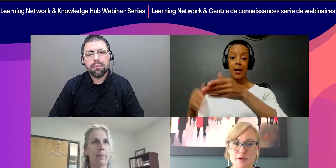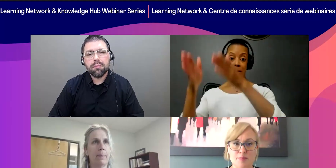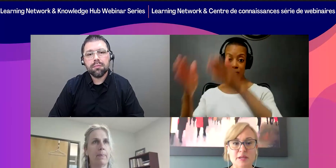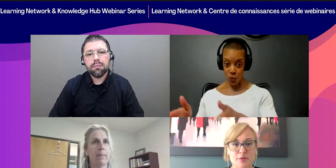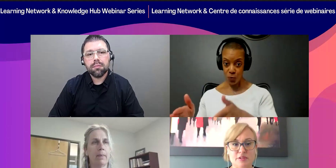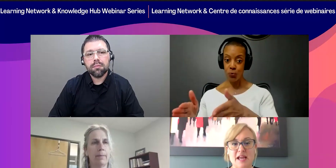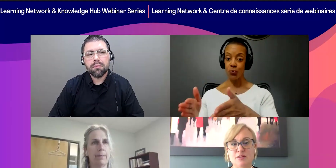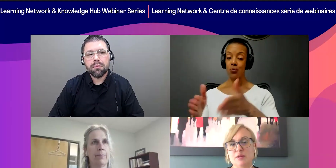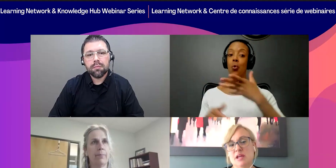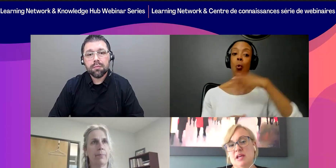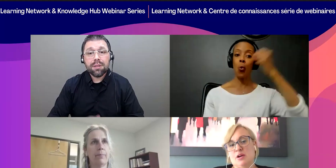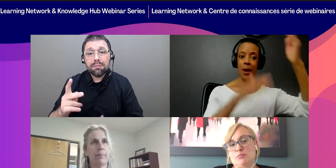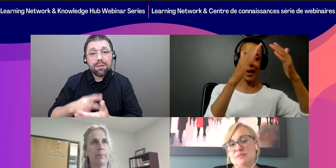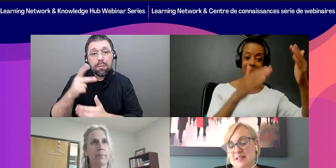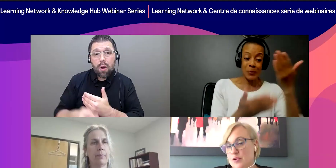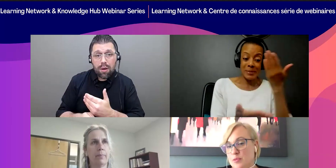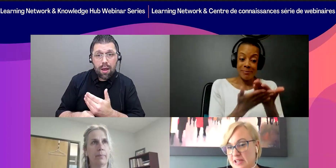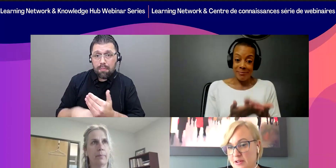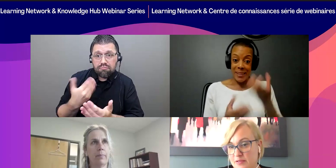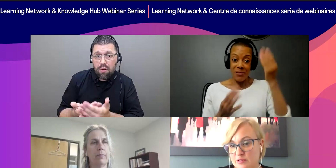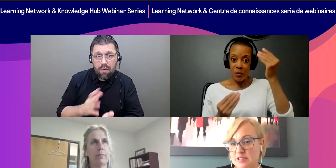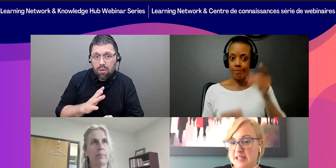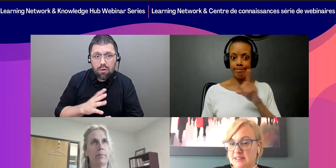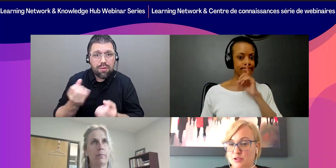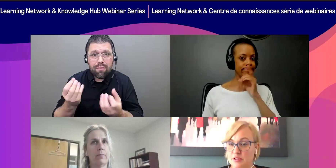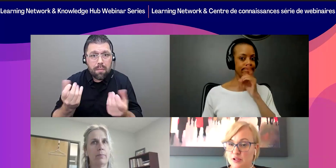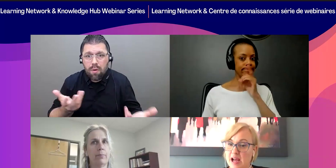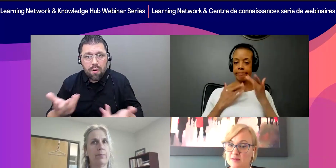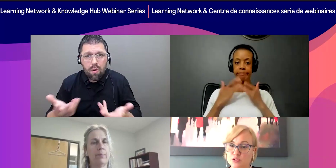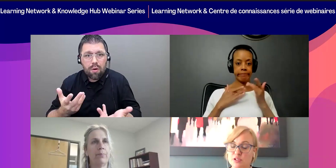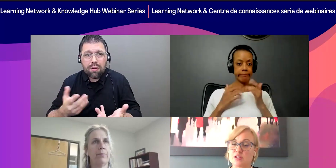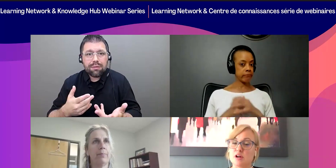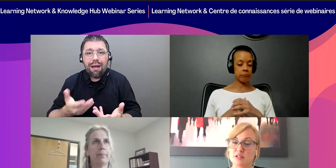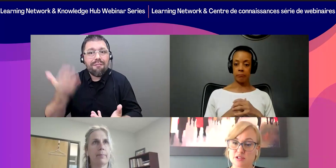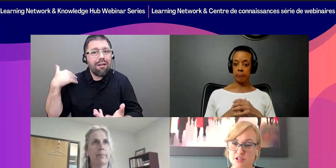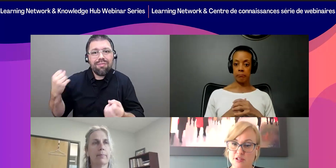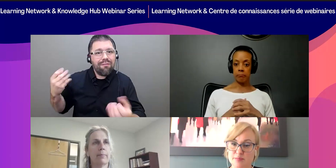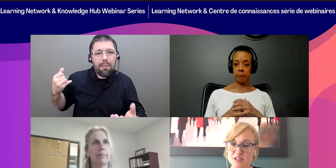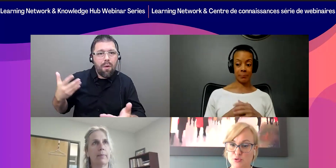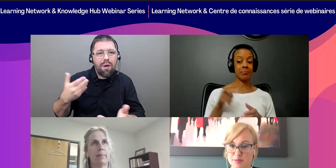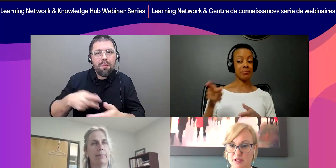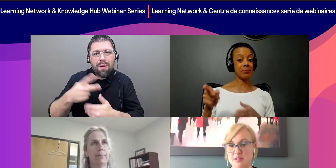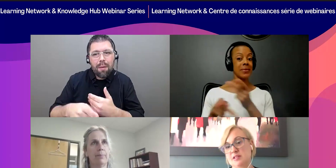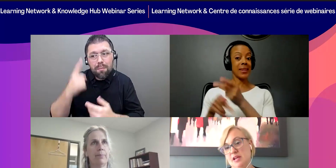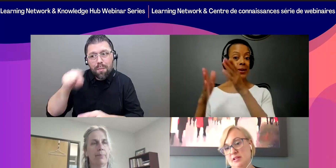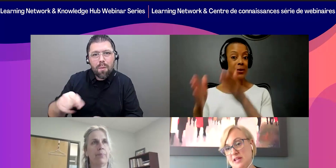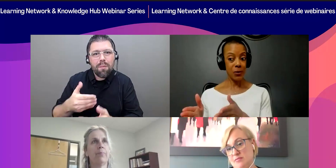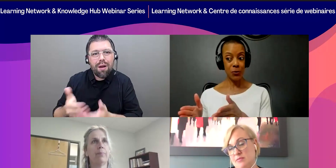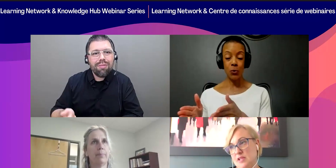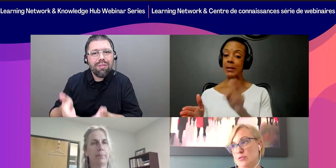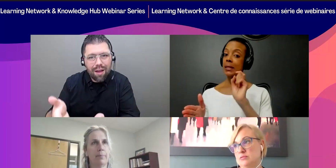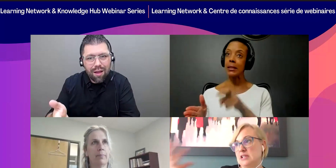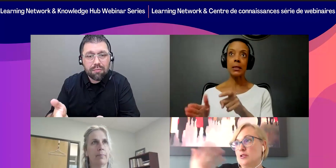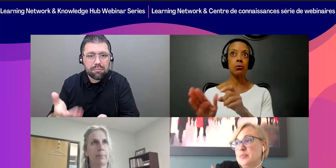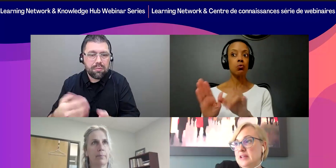types of people. And informal caregivers, like I said earlier, have to acknowledge mistreatment